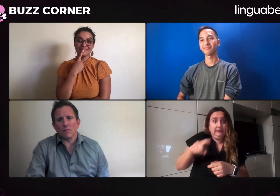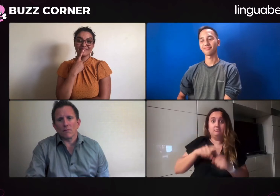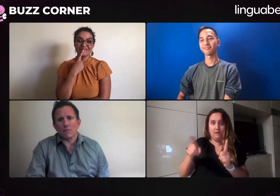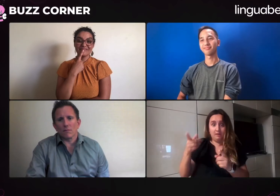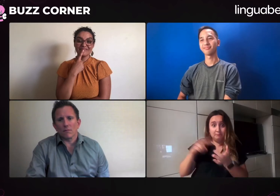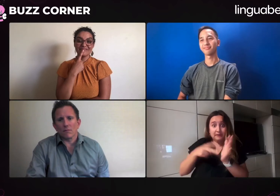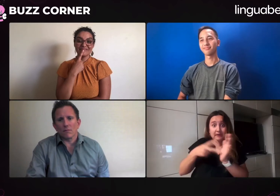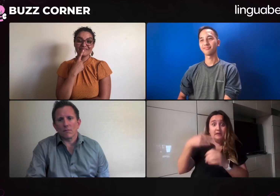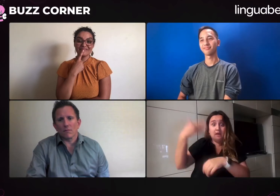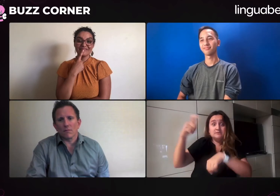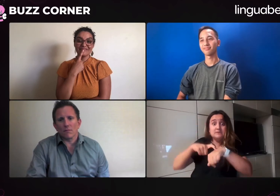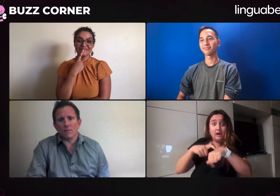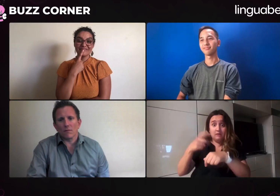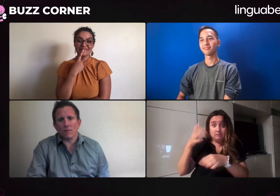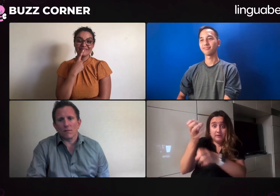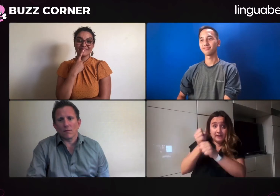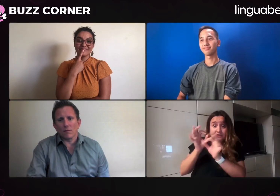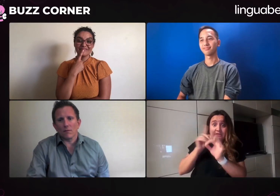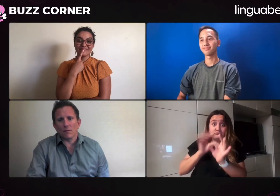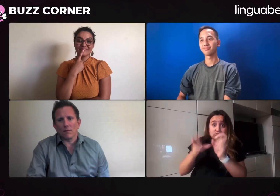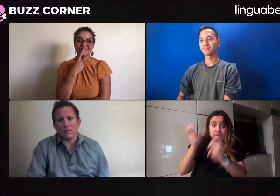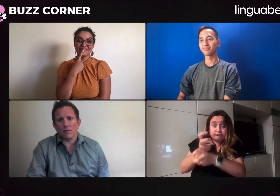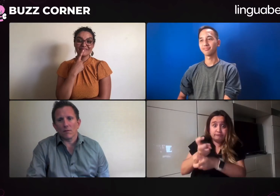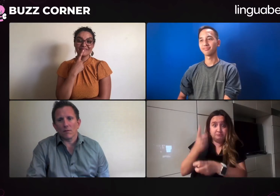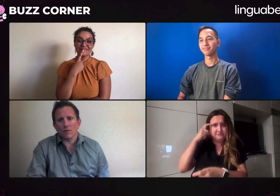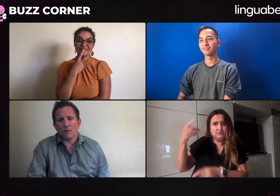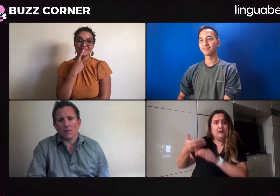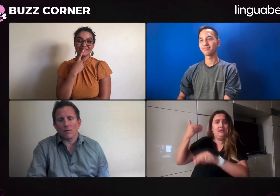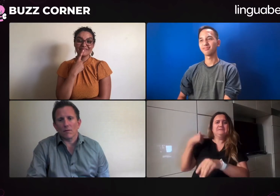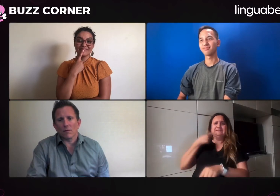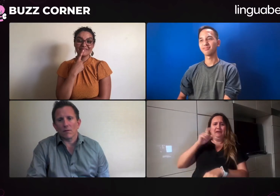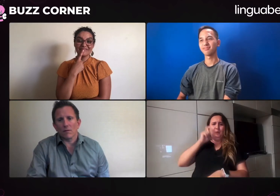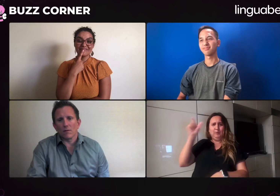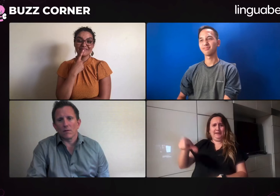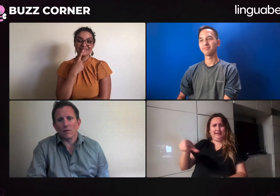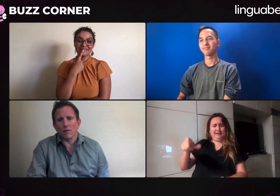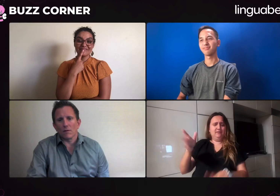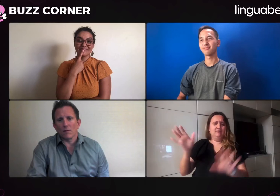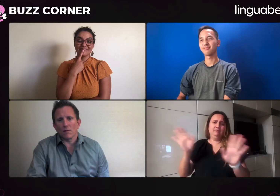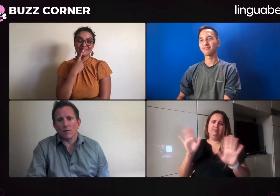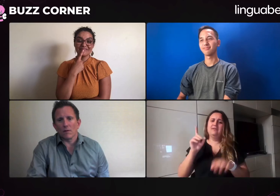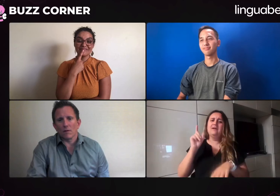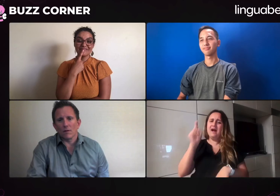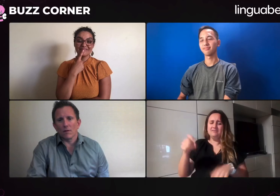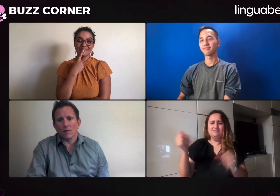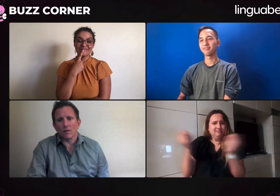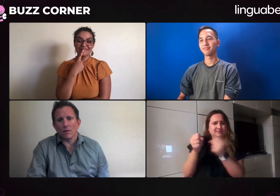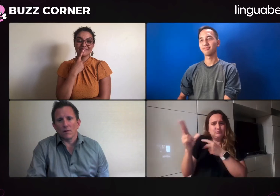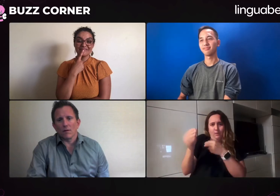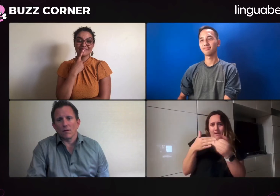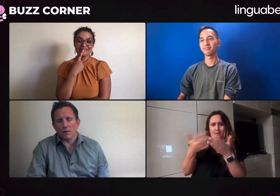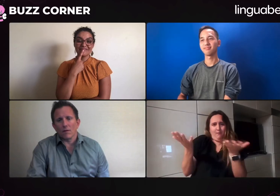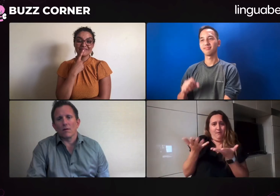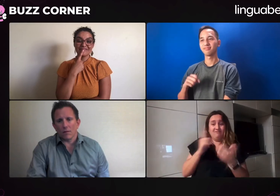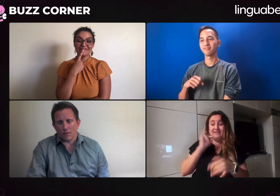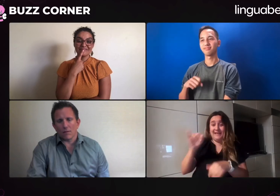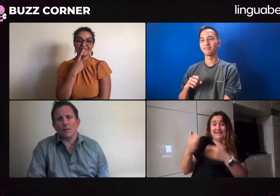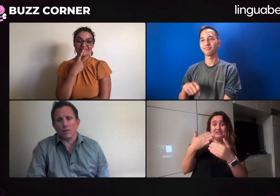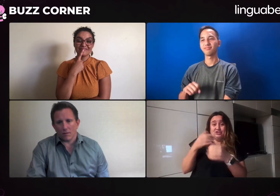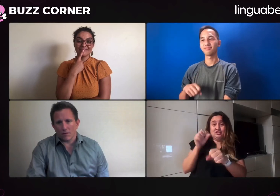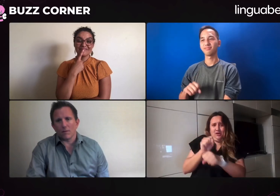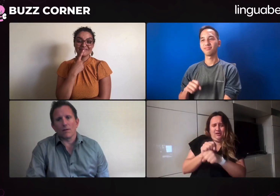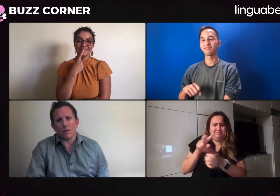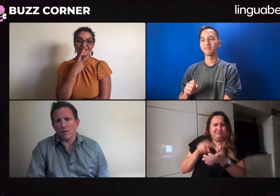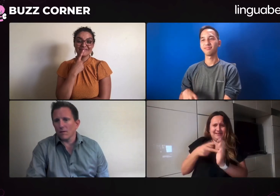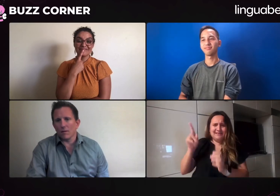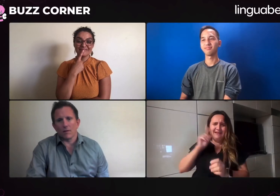the next appointment might be something very urgent. It might be life or death, it might be something that, and people are saying, well, I don't need a deaf interpreter in this situation,